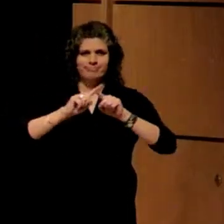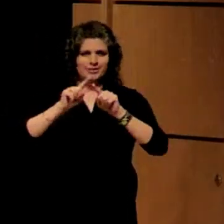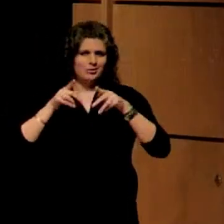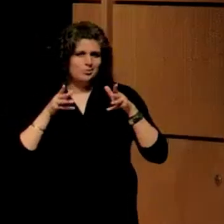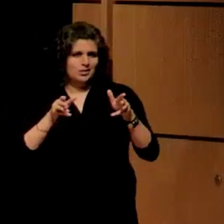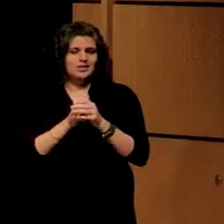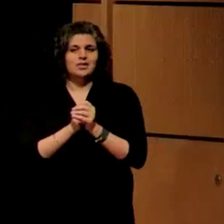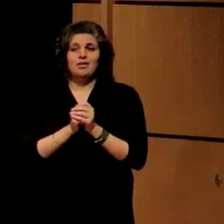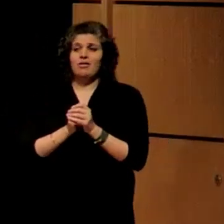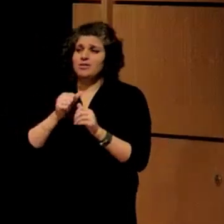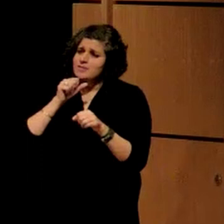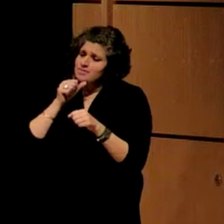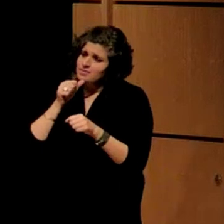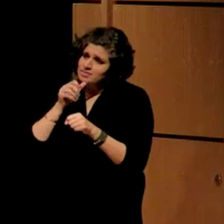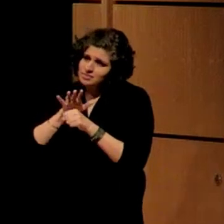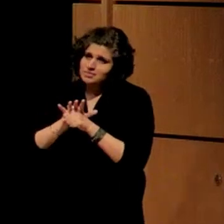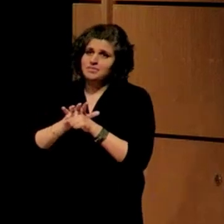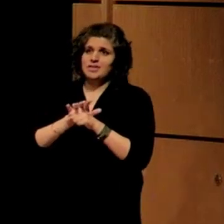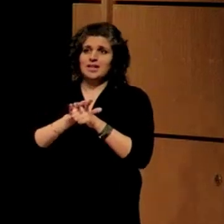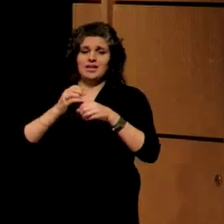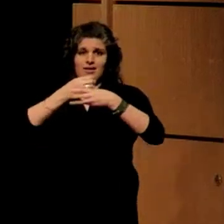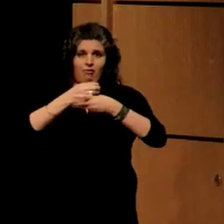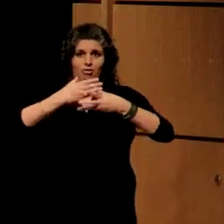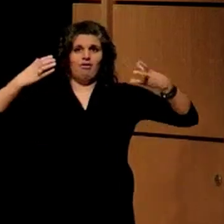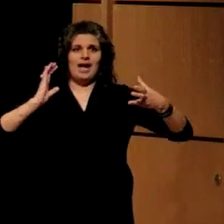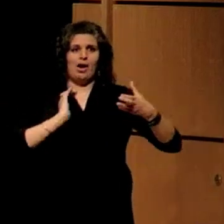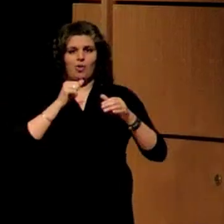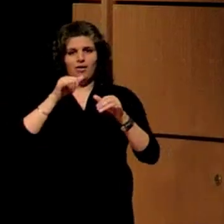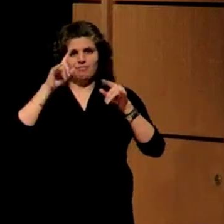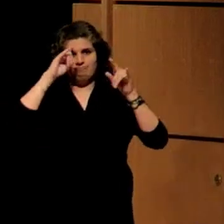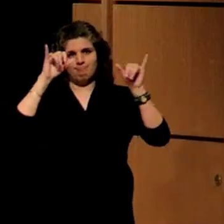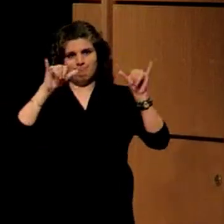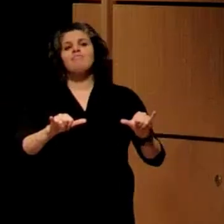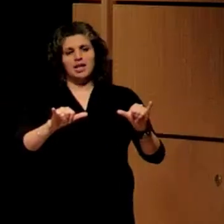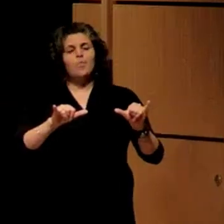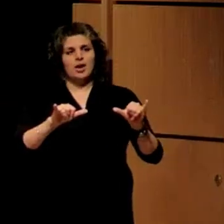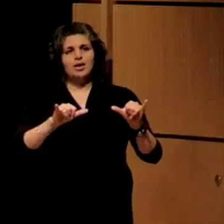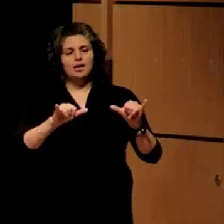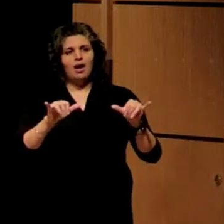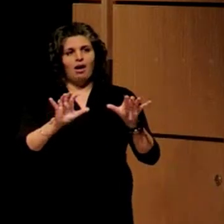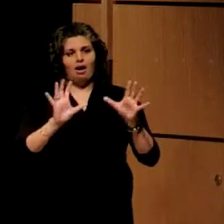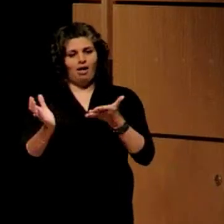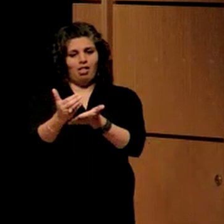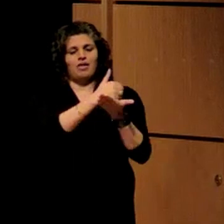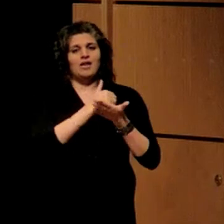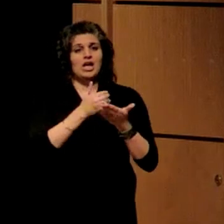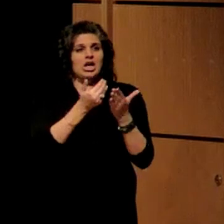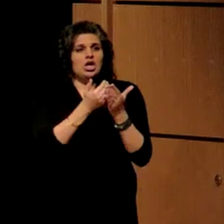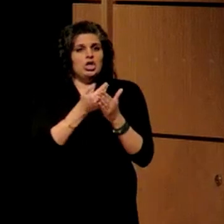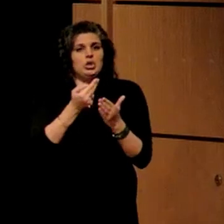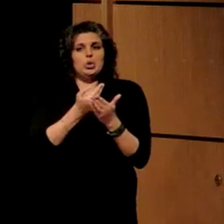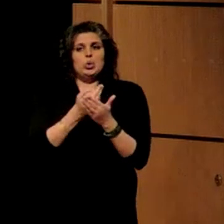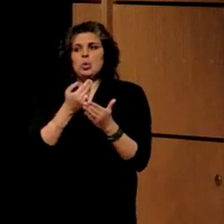We remain invested in broadening the scope of our permanent collection. Here are just a few of the new artworks that we have acquired this